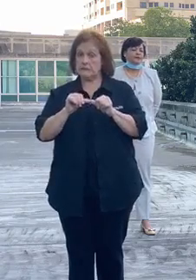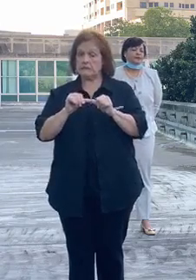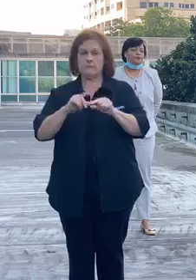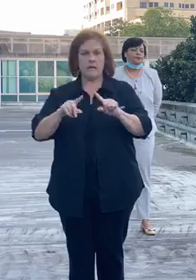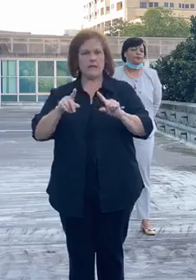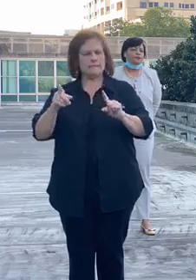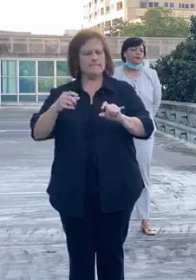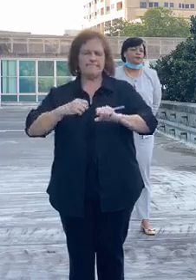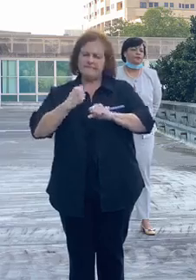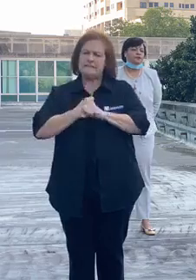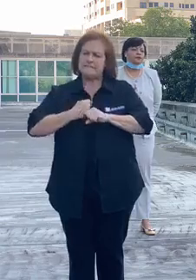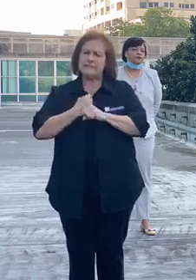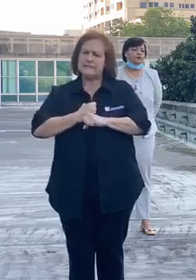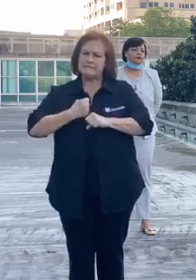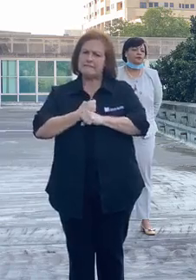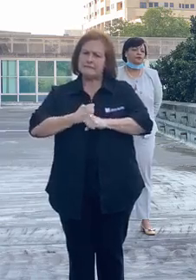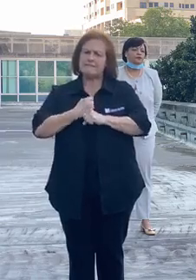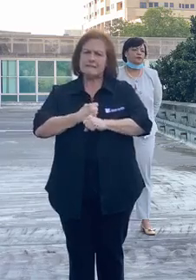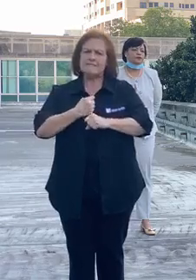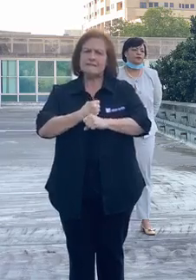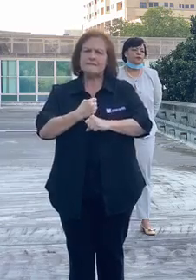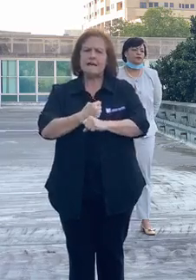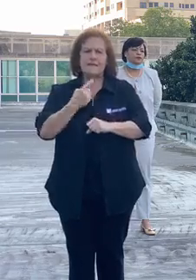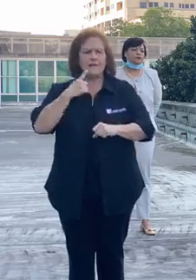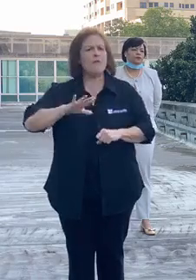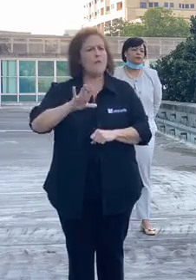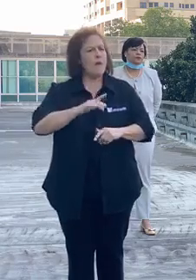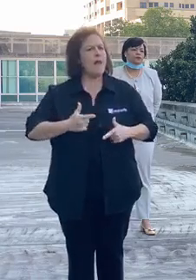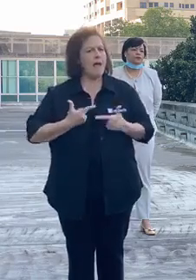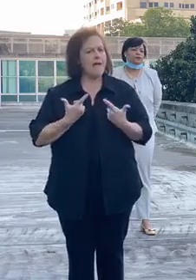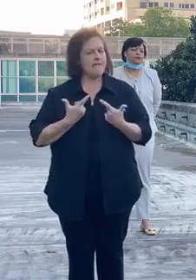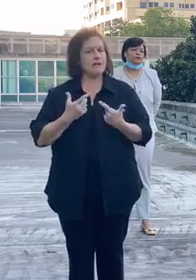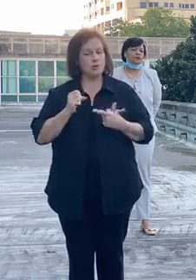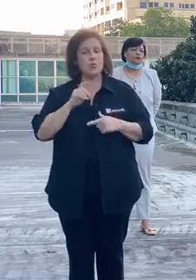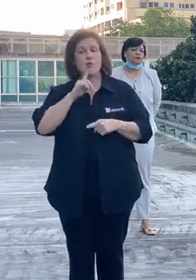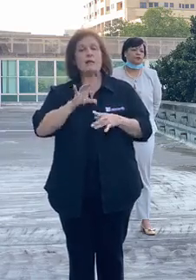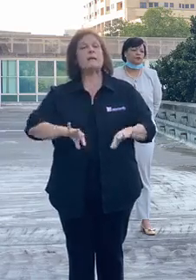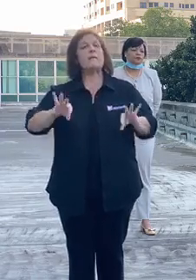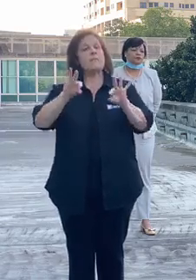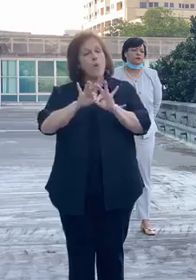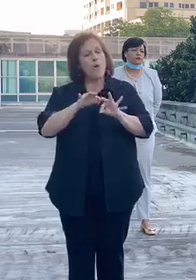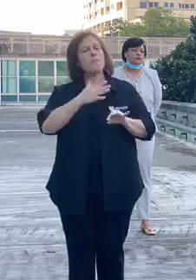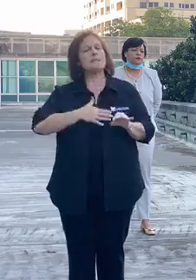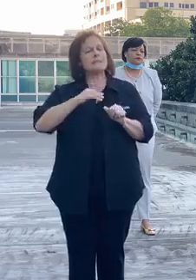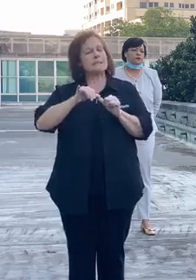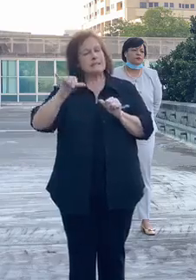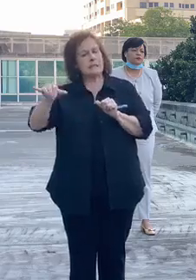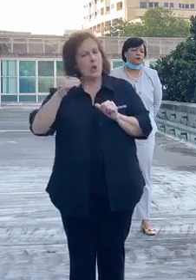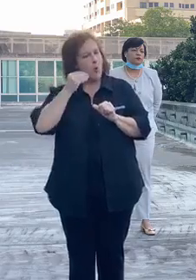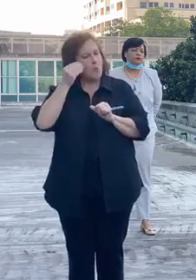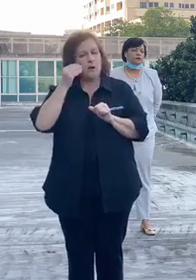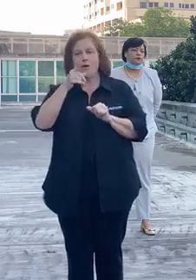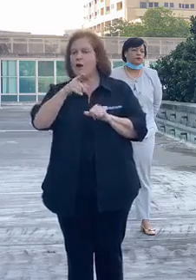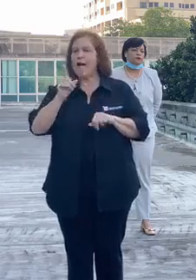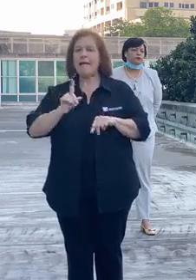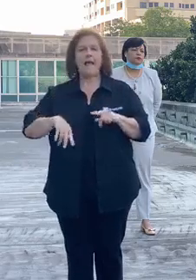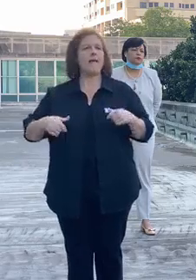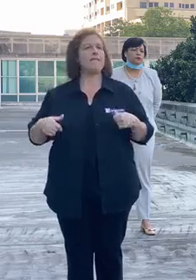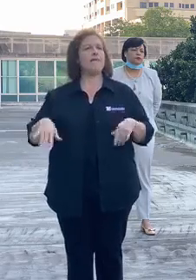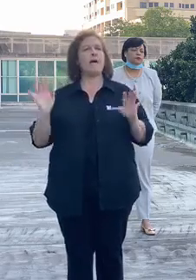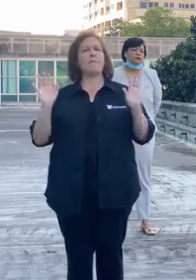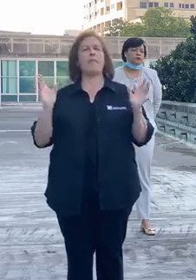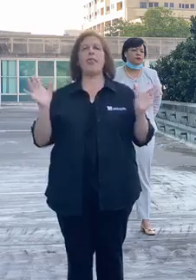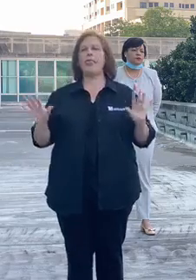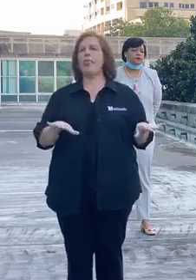their lives. So it is more important now than ever that you continue to stay home. We cannot let our guard down,